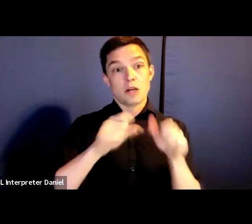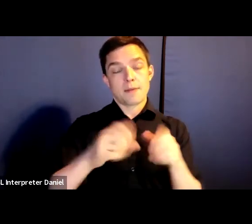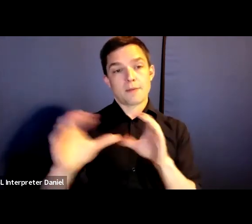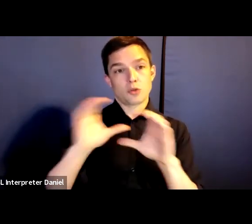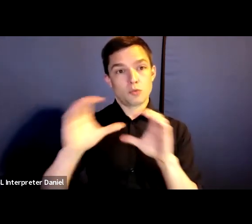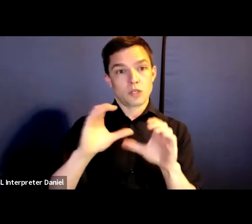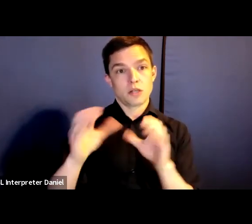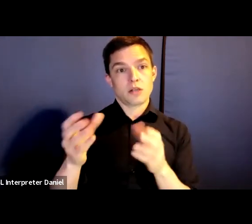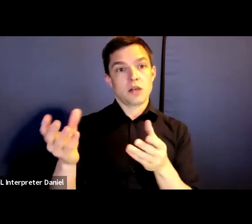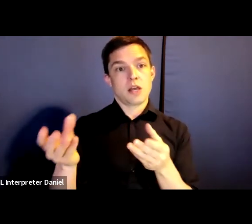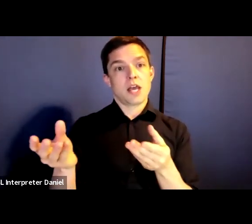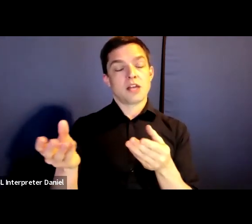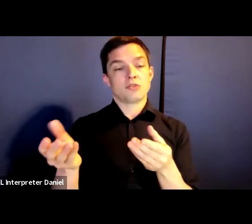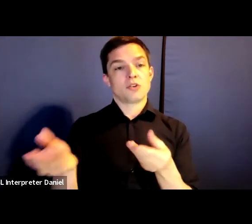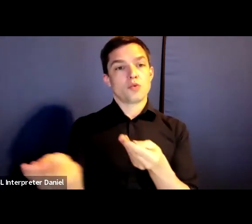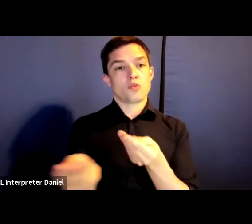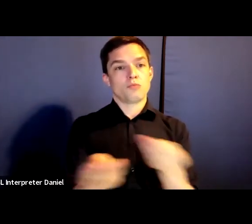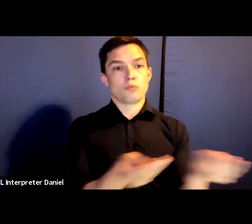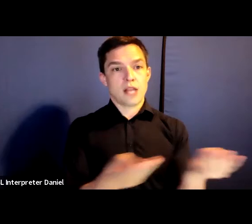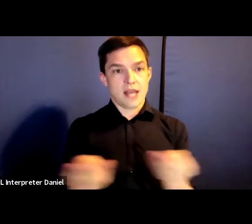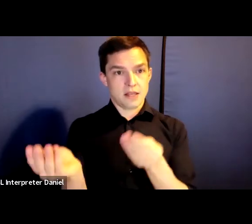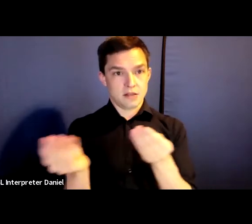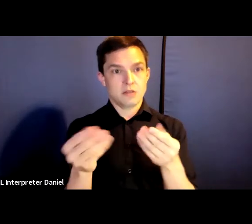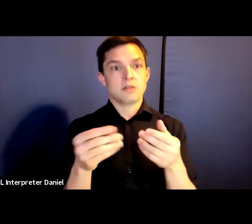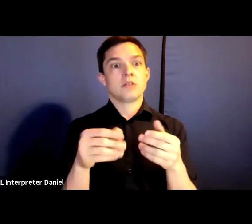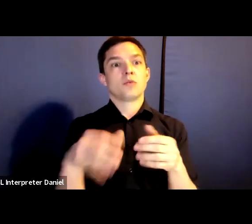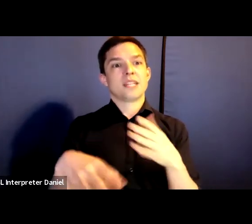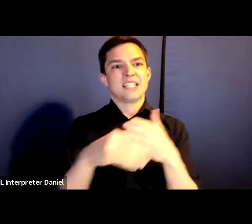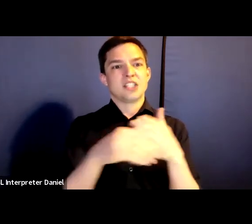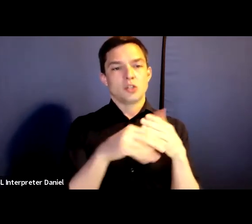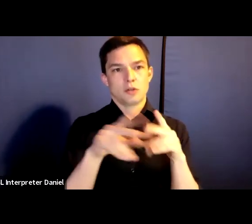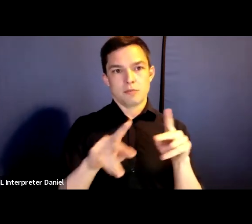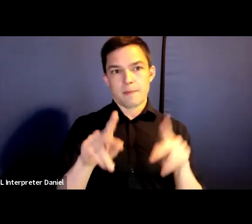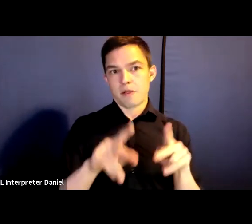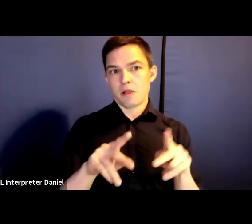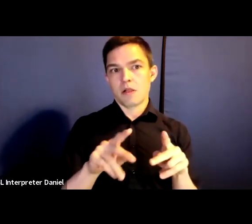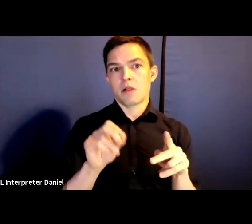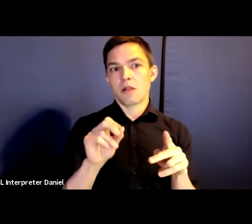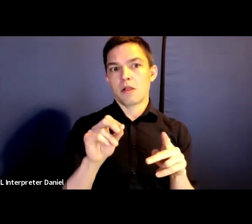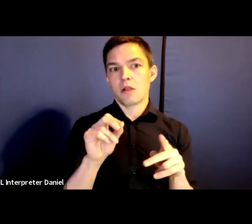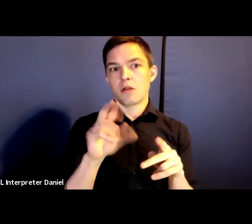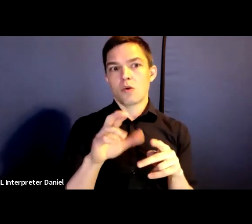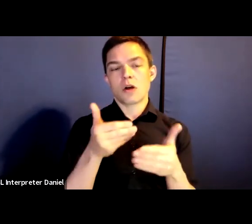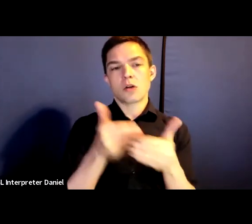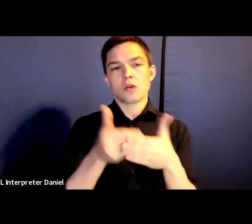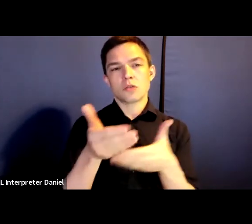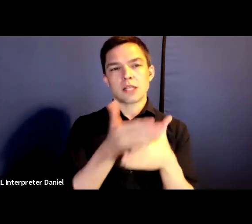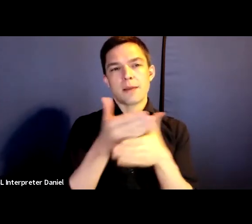and relate, for example, with the visually impaired people, or to establish a close collaboration with the